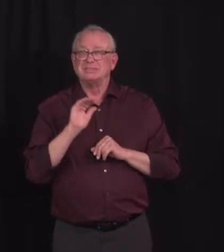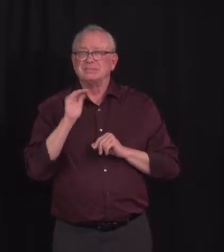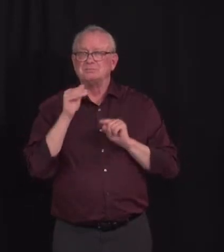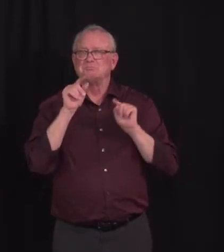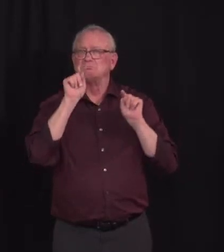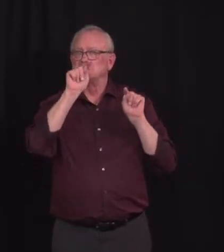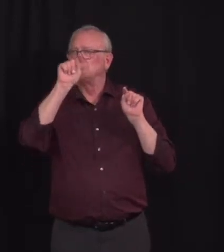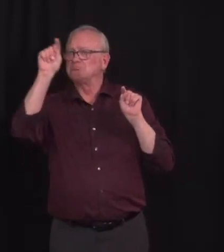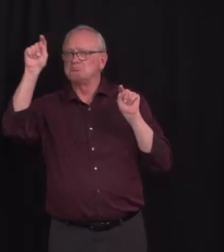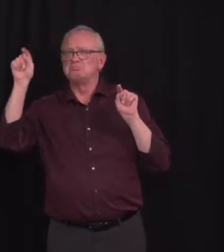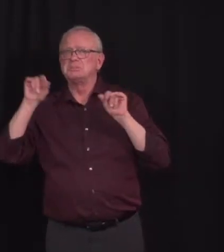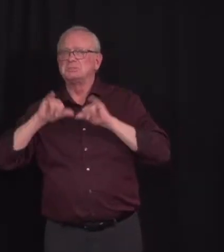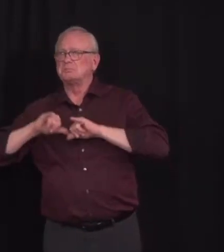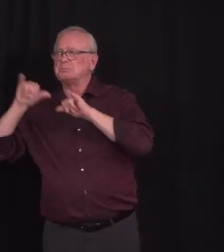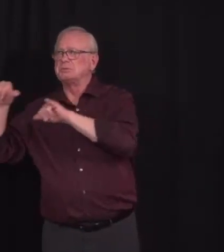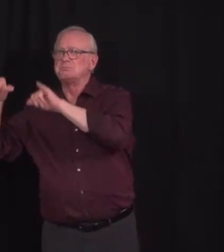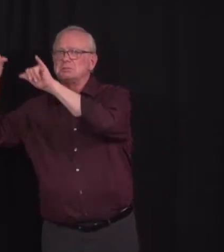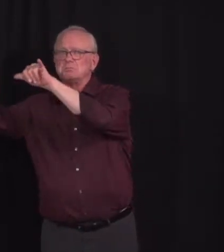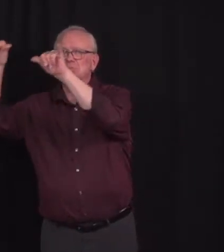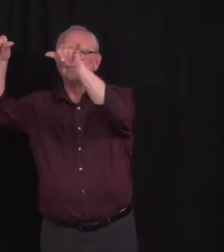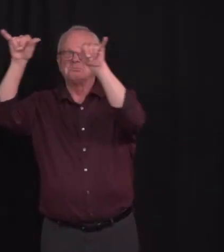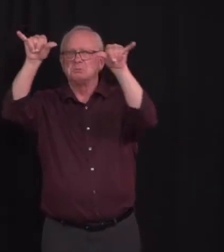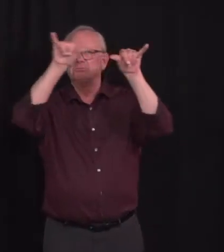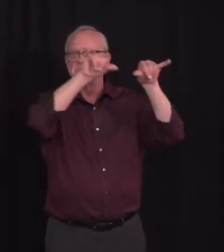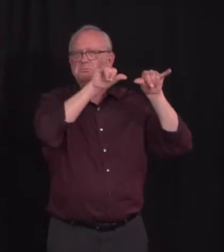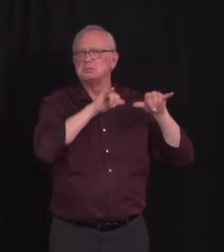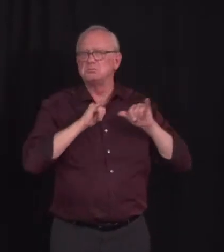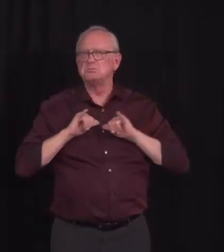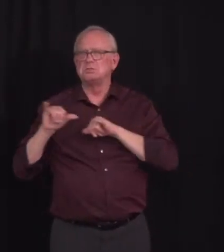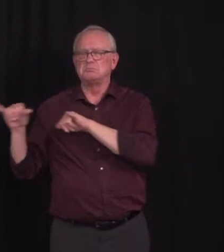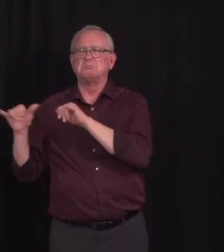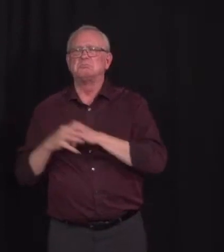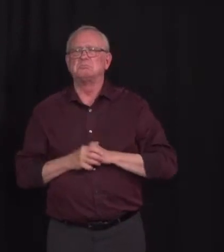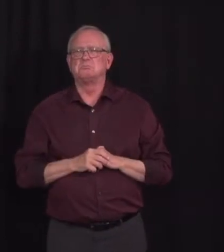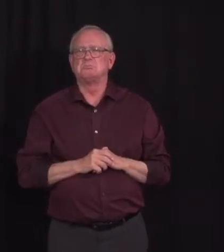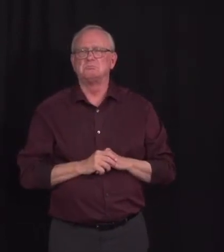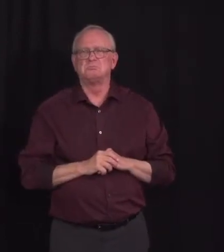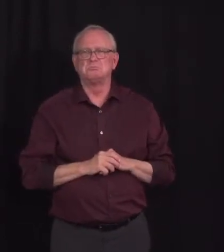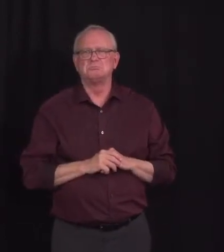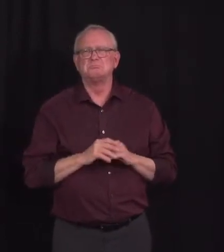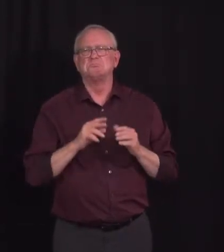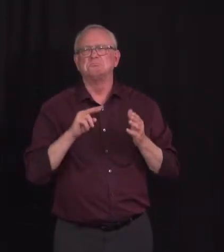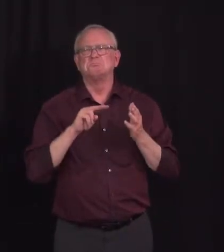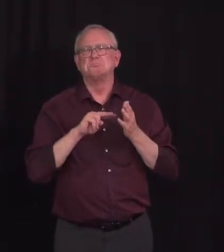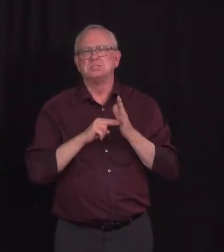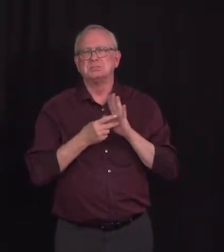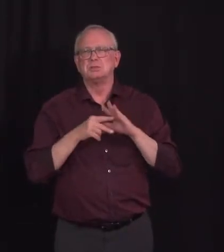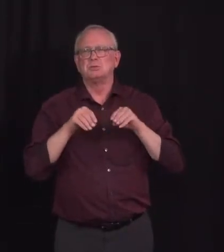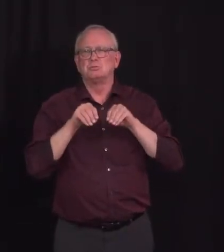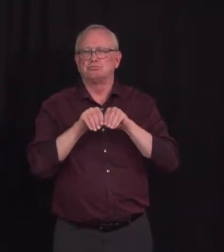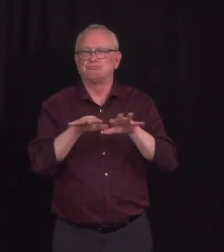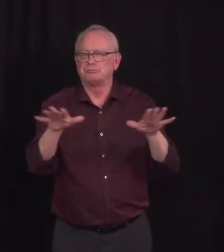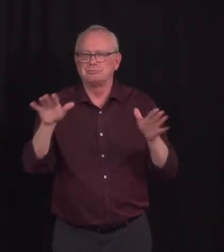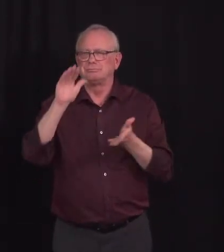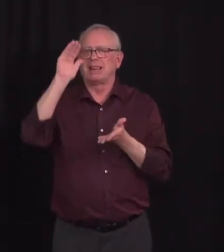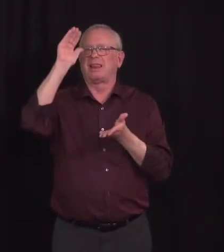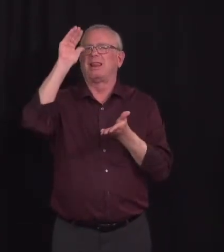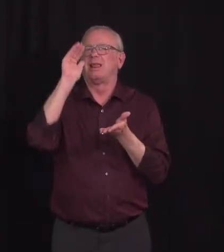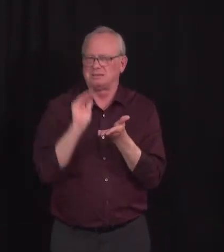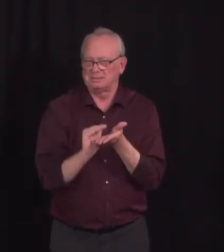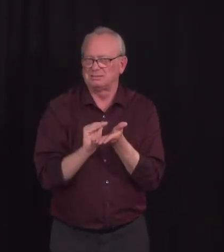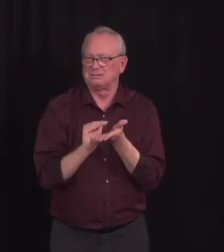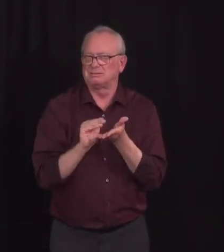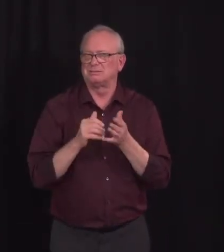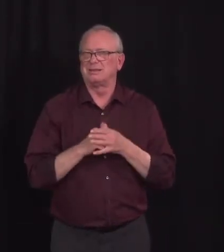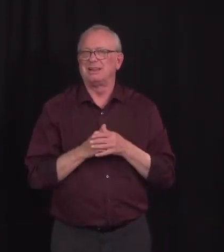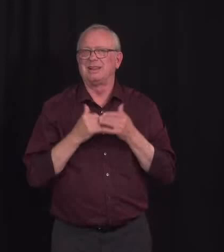reopening at, again, lower levels of transmission. And so I think we've seen our case rates dropping, which is a